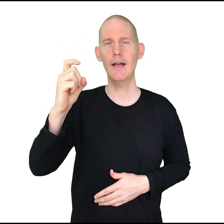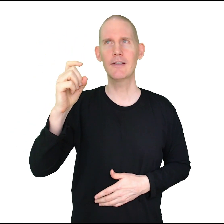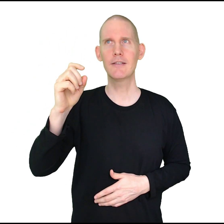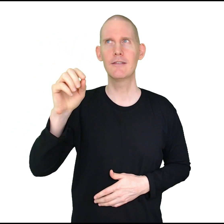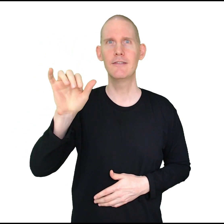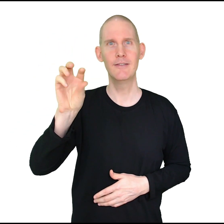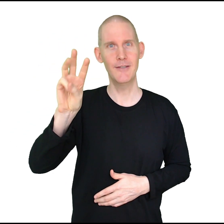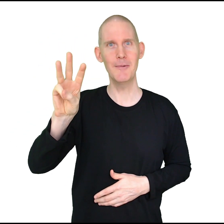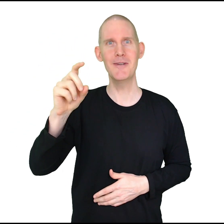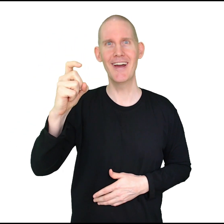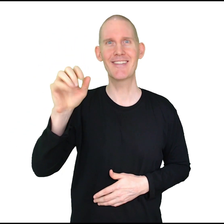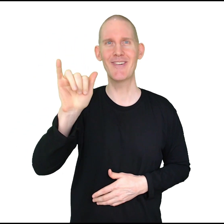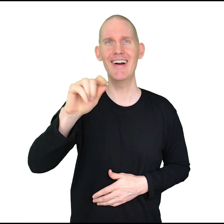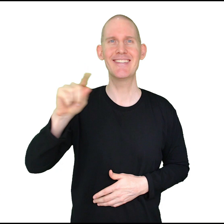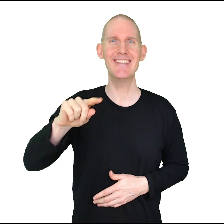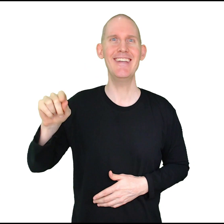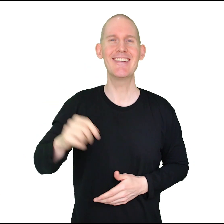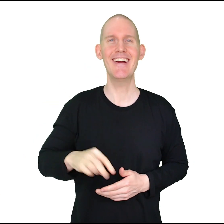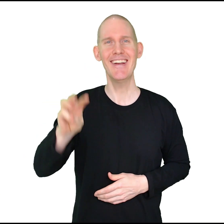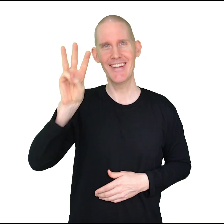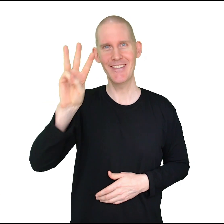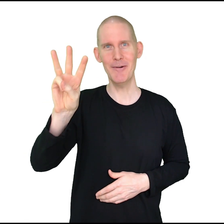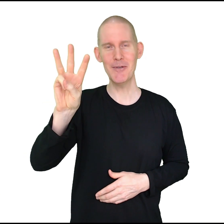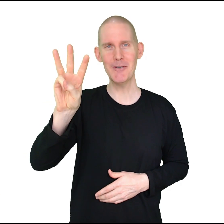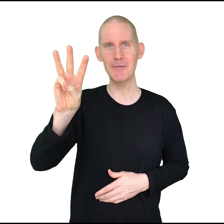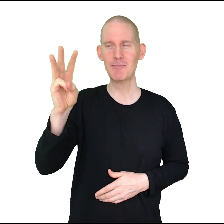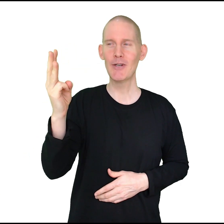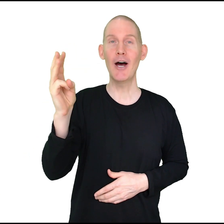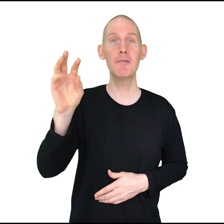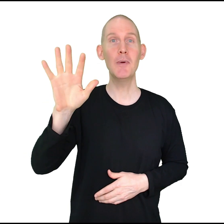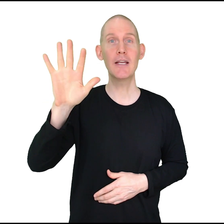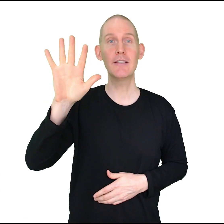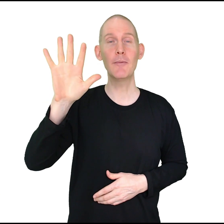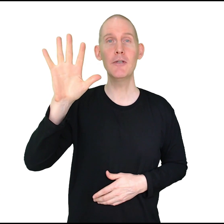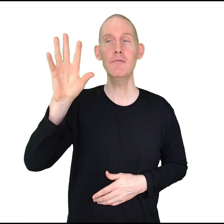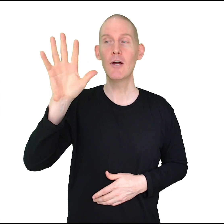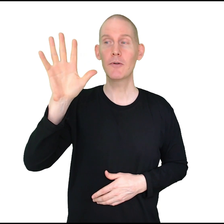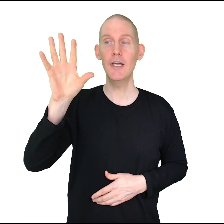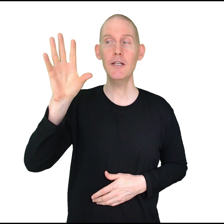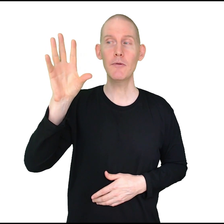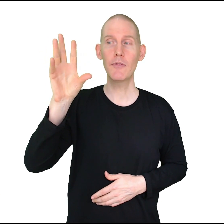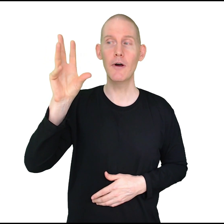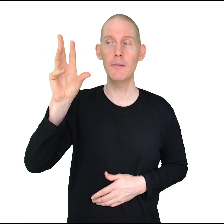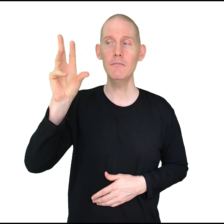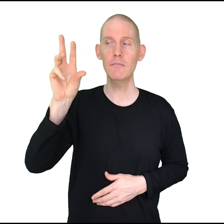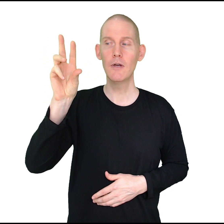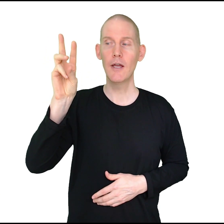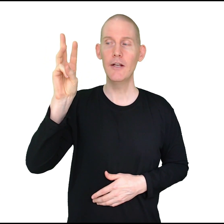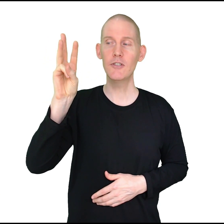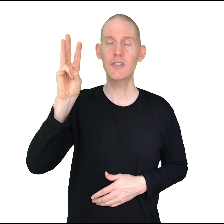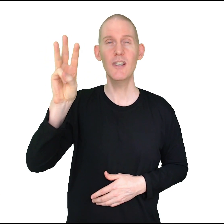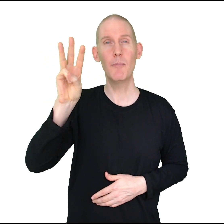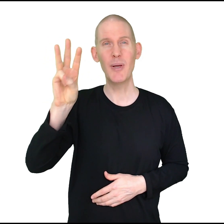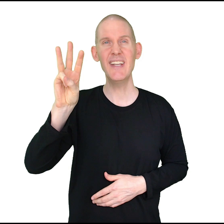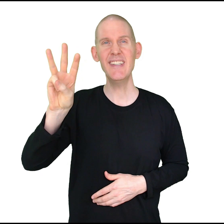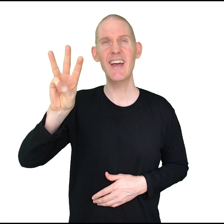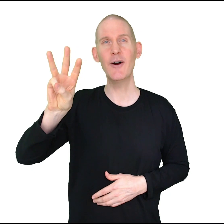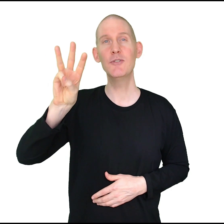X, W, X, Y, Z, right? W. How do we make a W? Well, take your thumb, and you're just going to pin down your